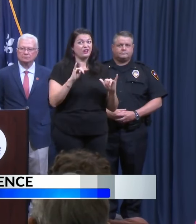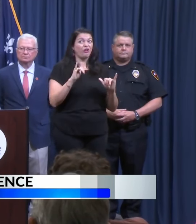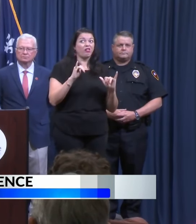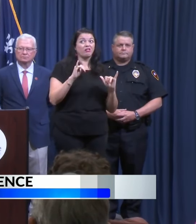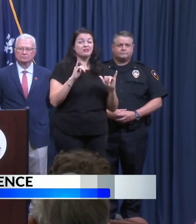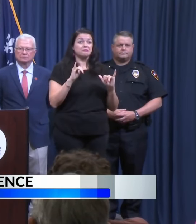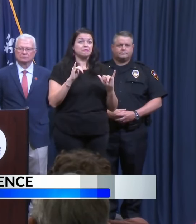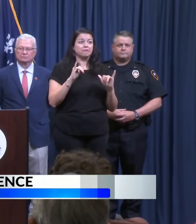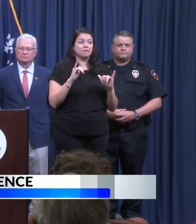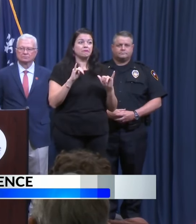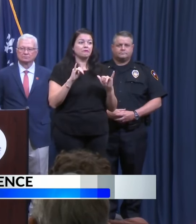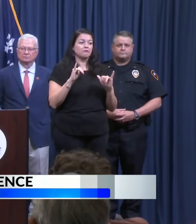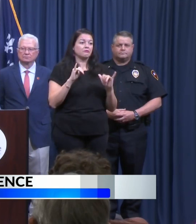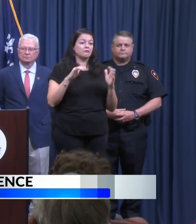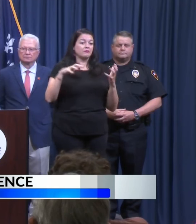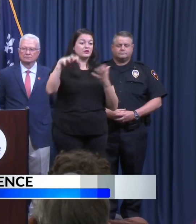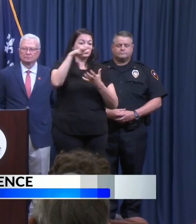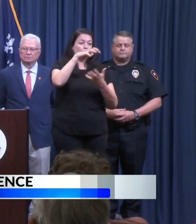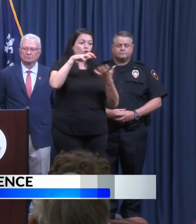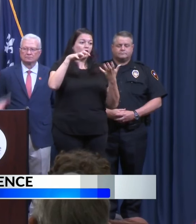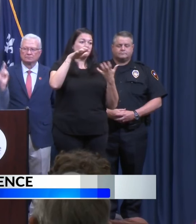out, and the storm could hop again.